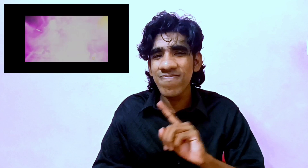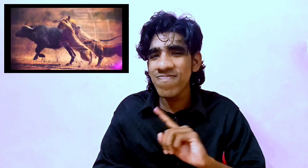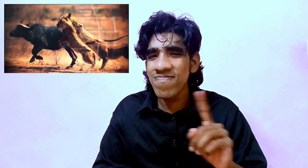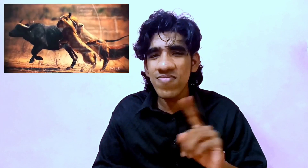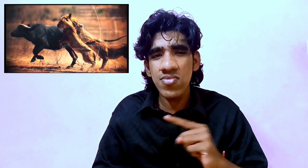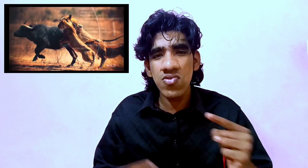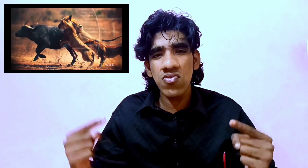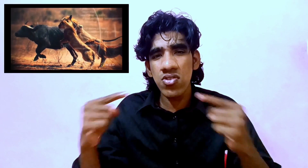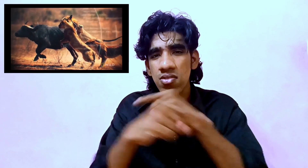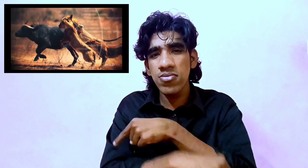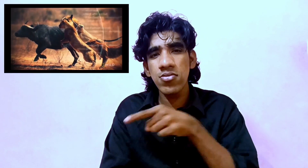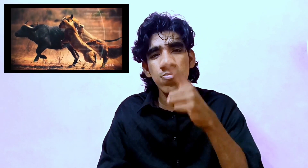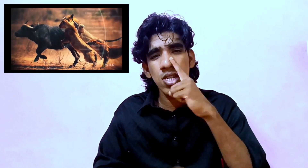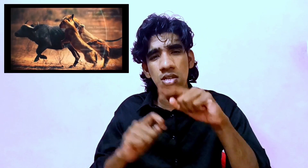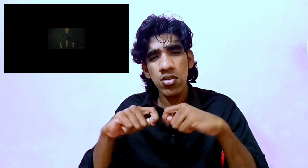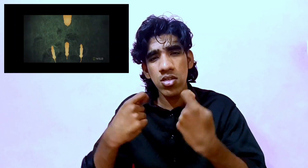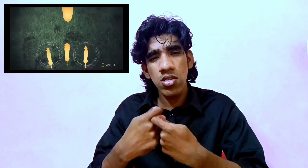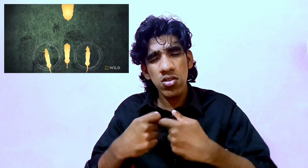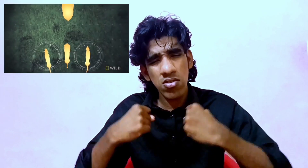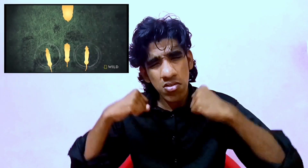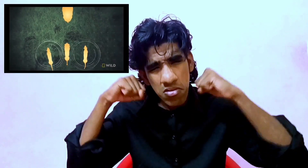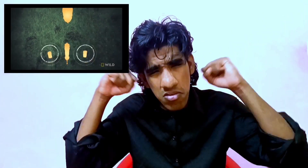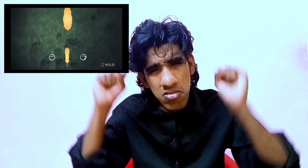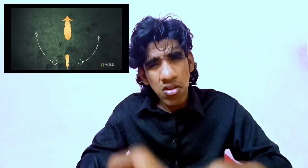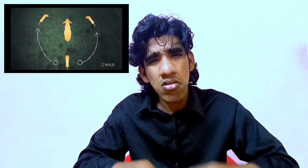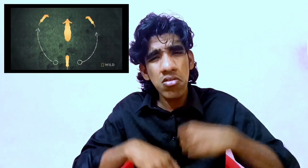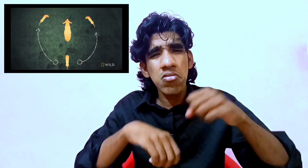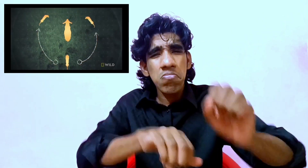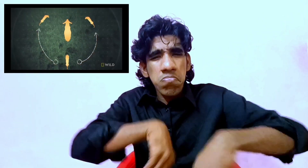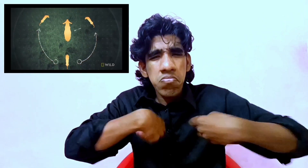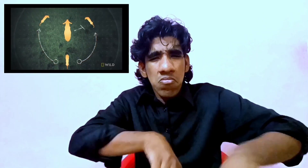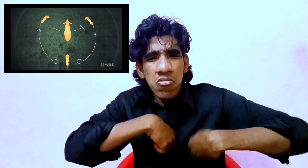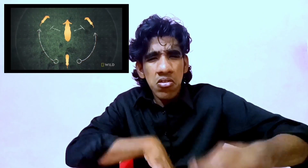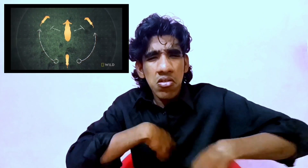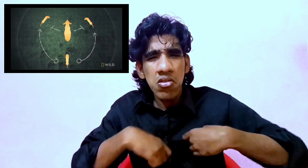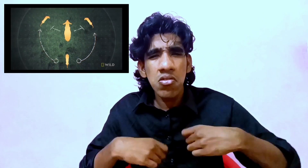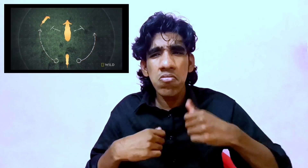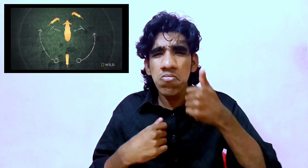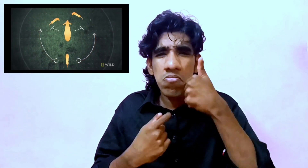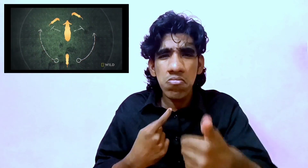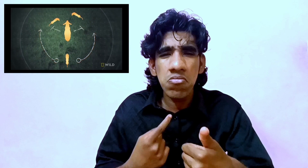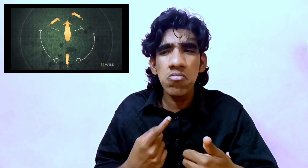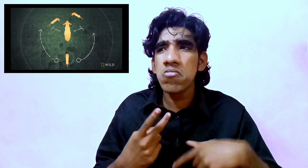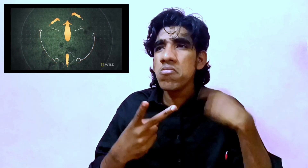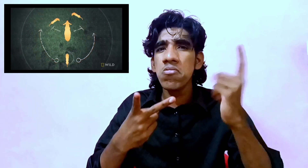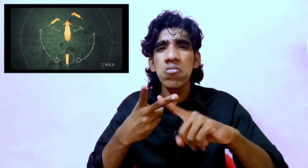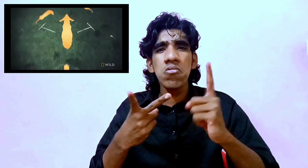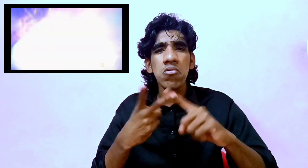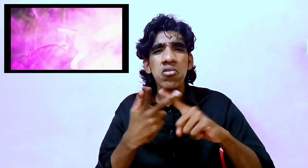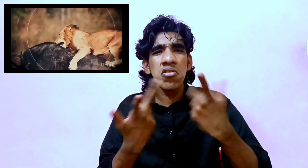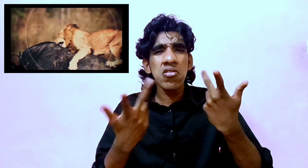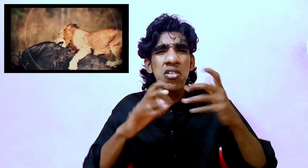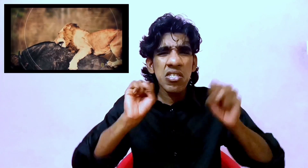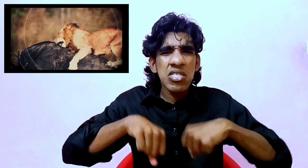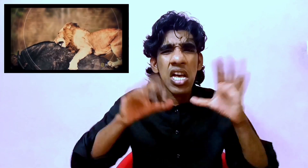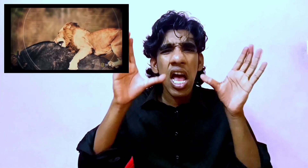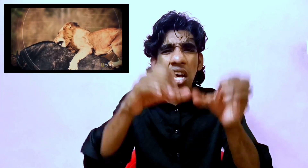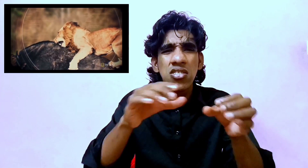Each lion playing the same position. Lions on the sides will advance up the flanks. 1 or 2 lions will run interference, while the lions in the center will go for the takedown.